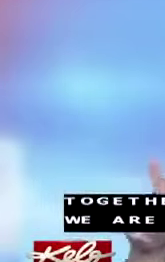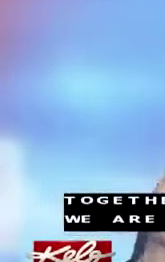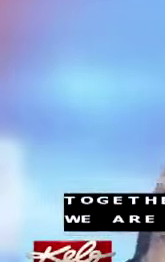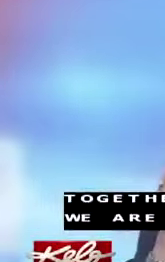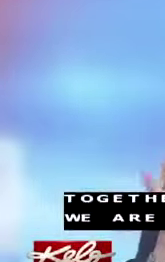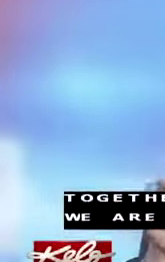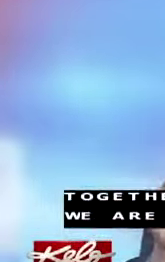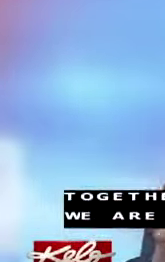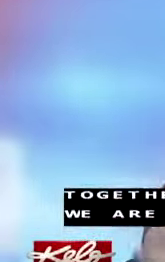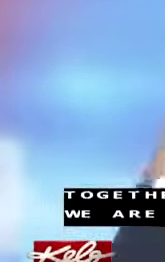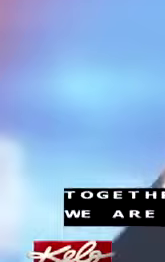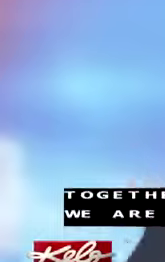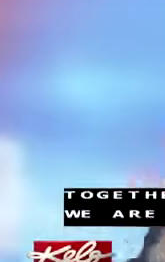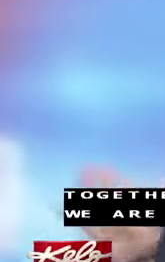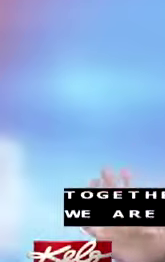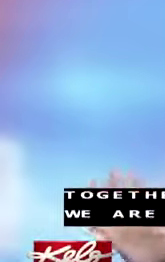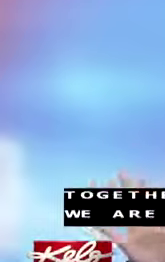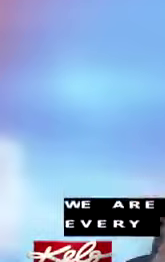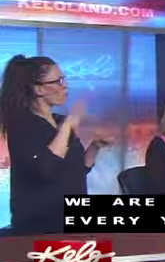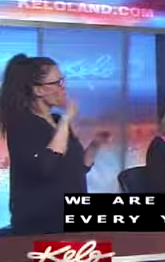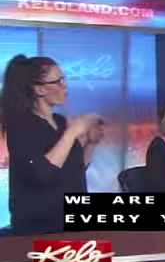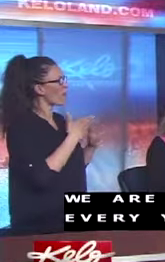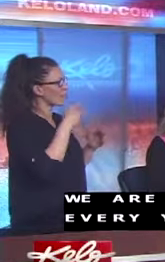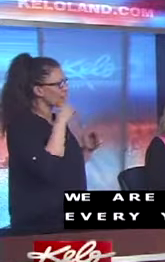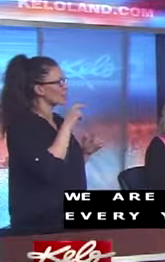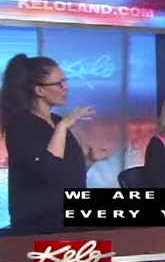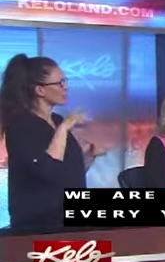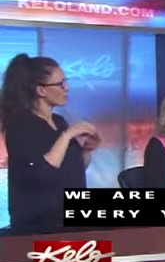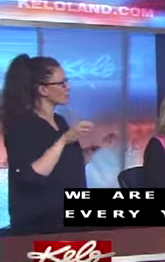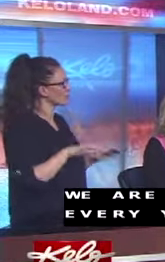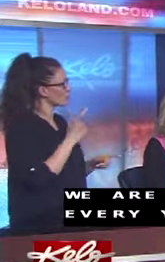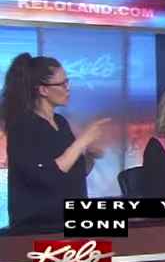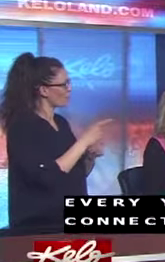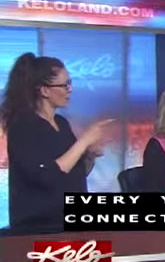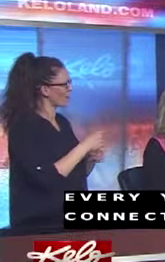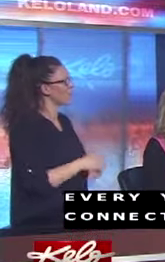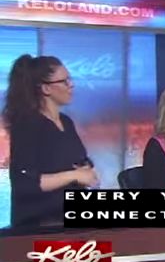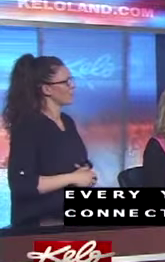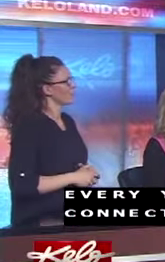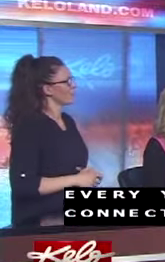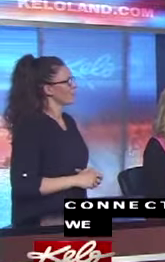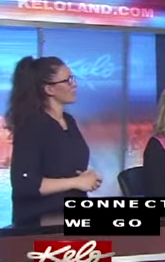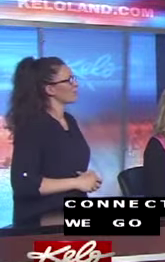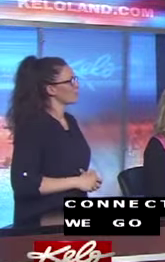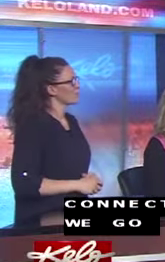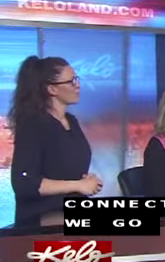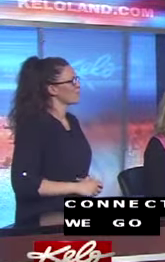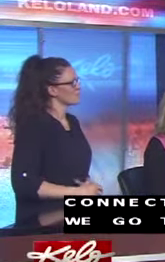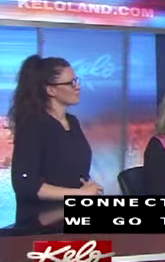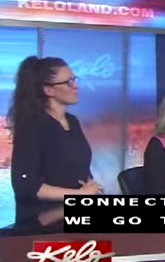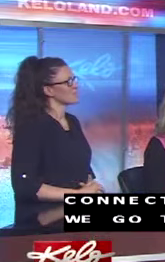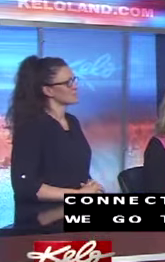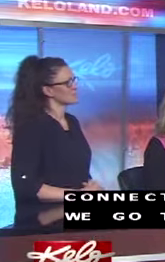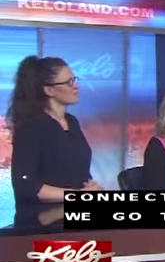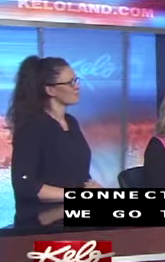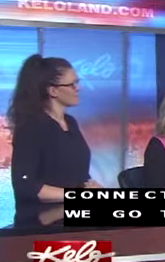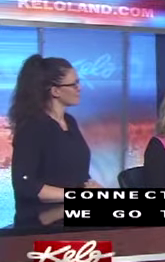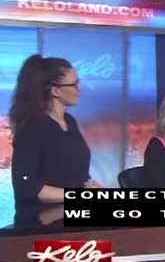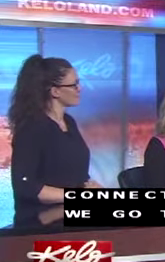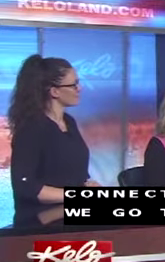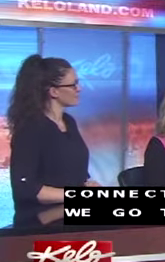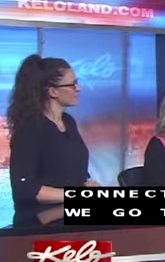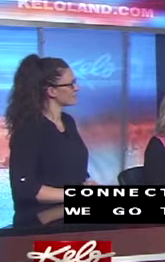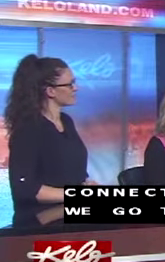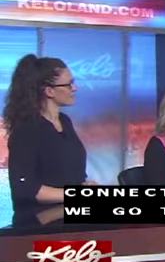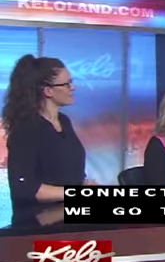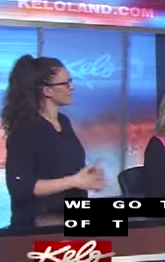do fun language activities. Just the normal things that kids A lot of fun, yes. But they get to do it with others who are just like them. Mm-hmm, mm